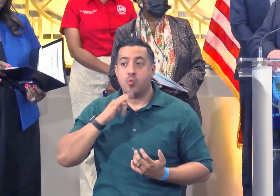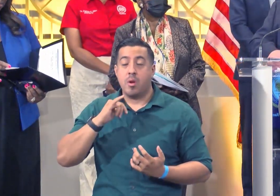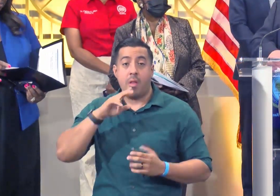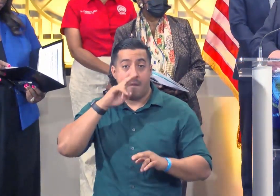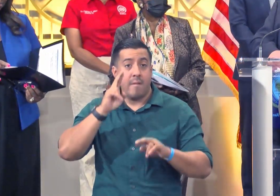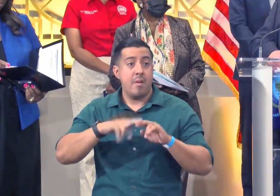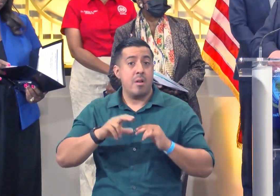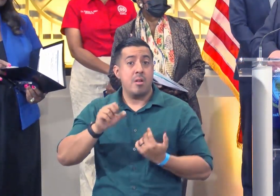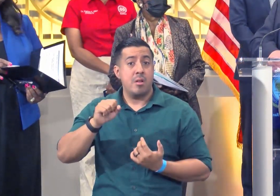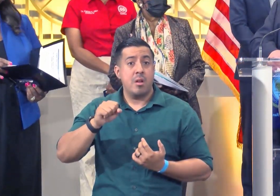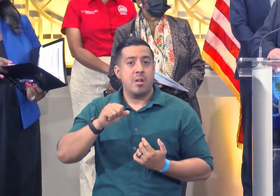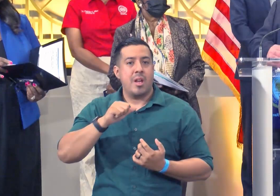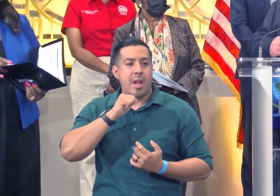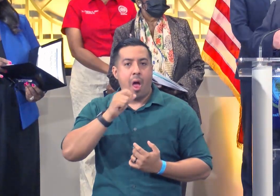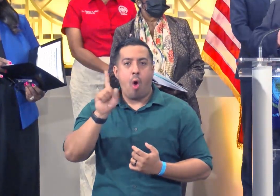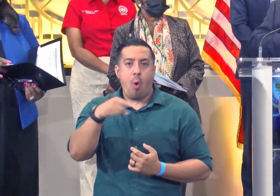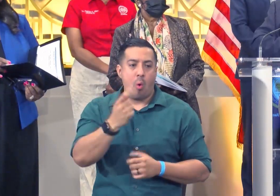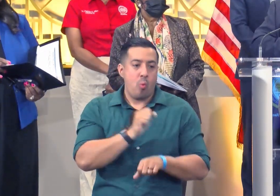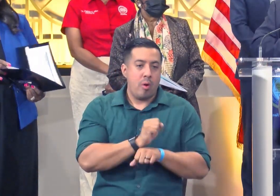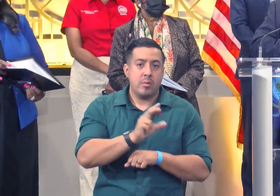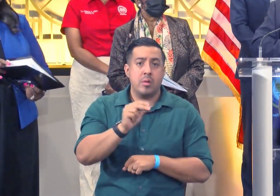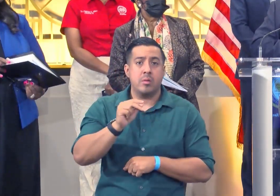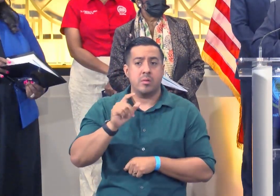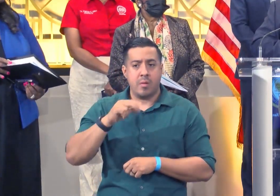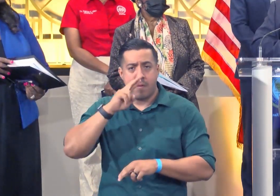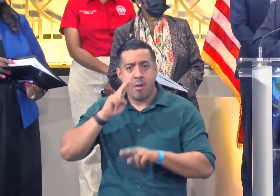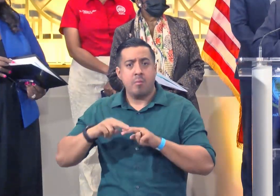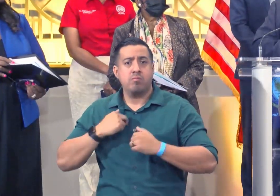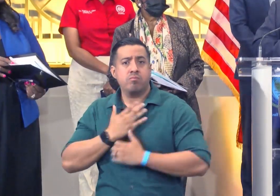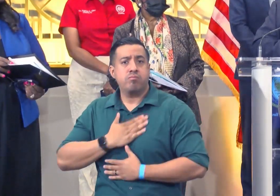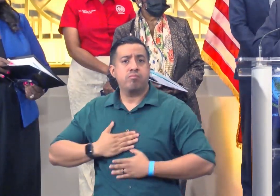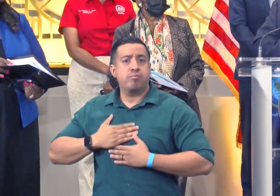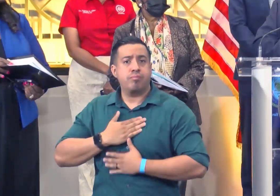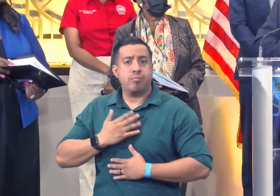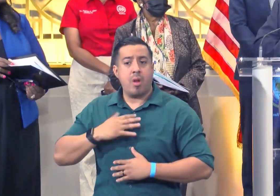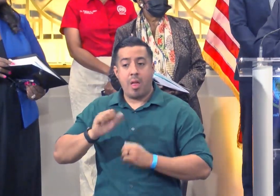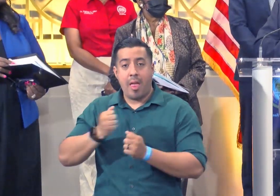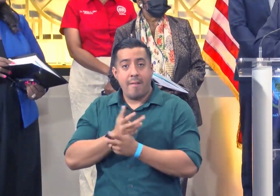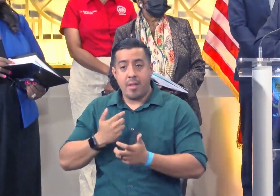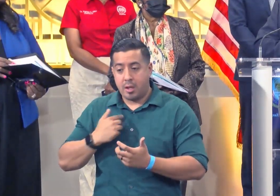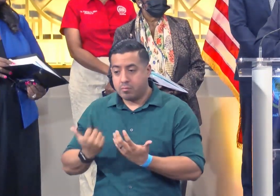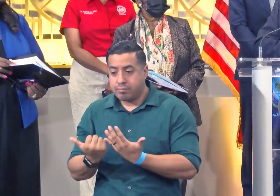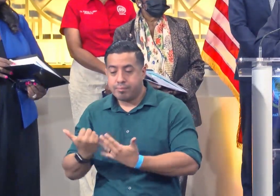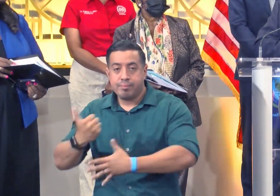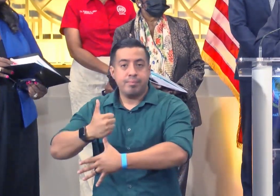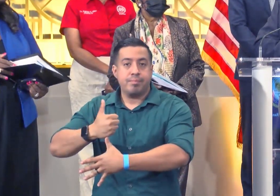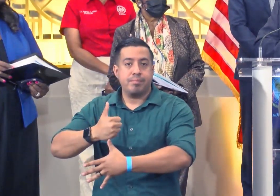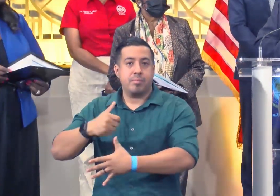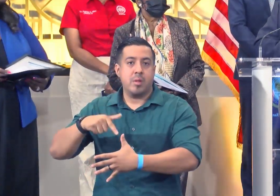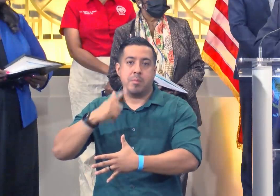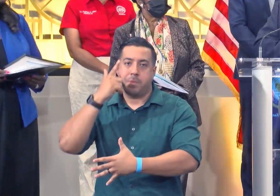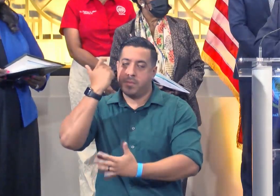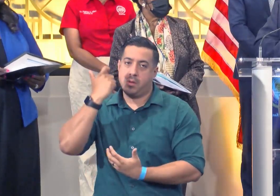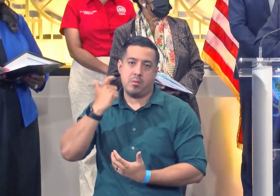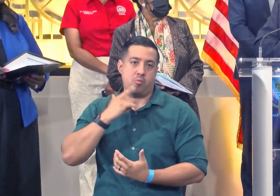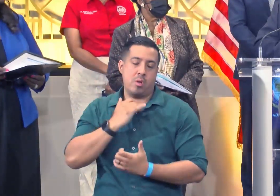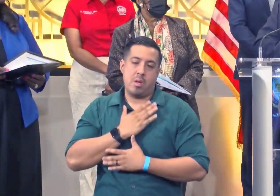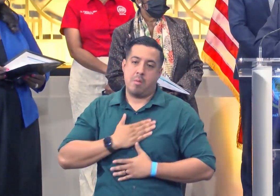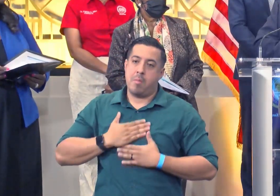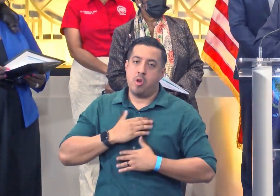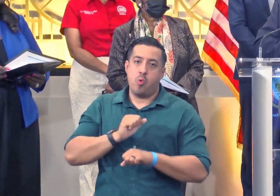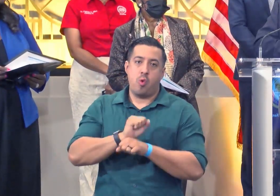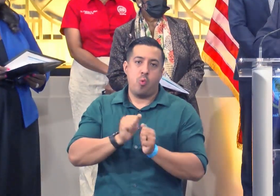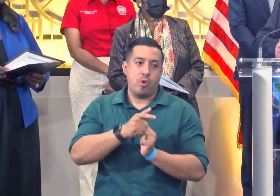To me, this is not work. I put these type of things on a priority because it's been a really, really pleasure working with this